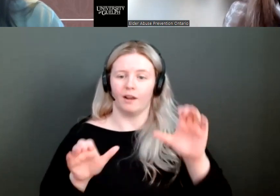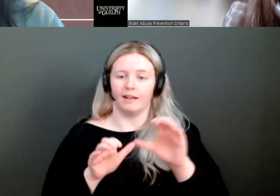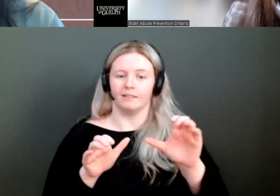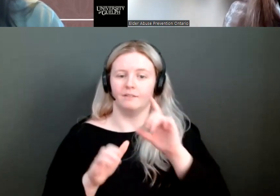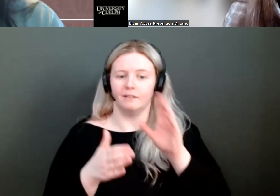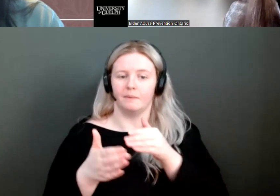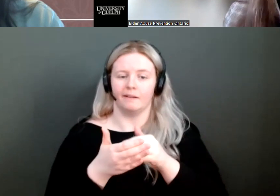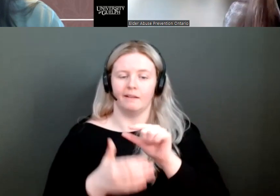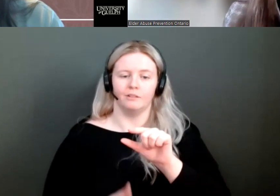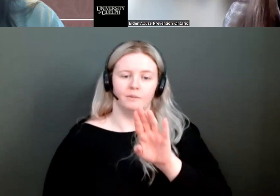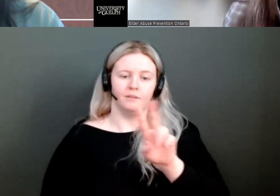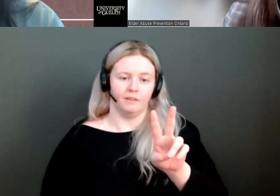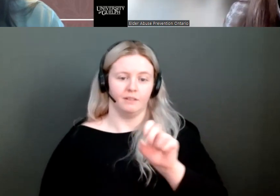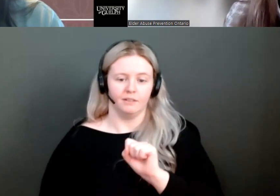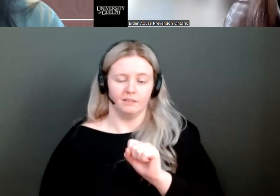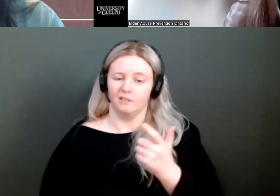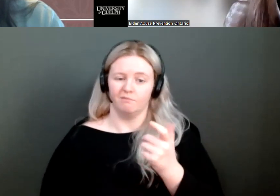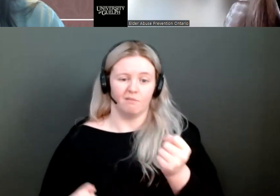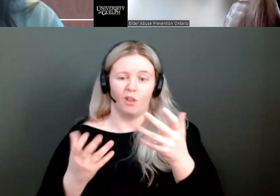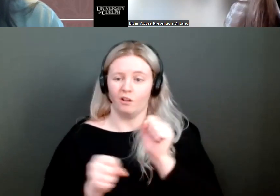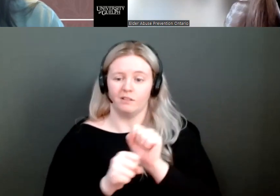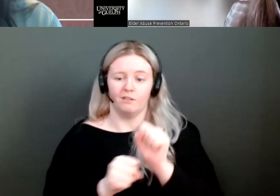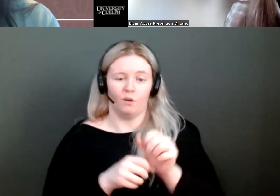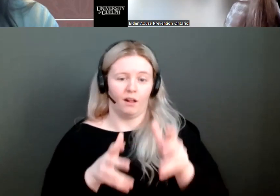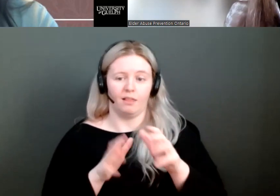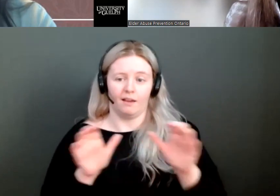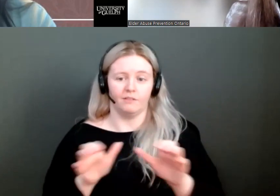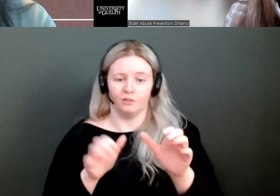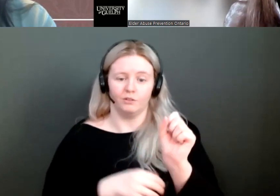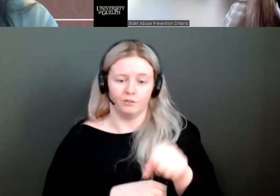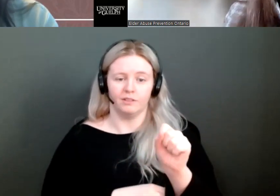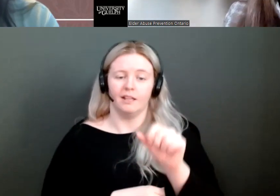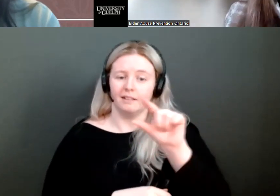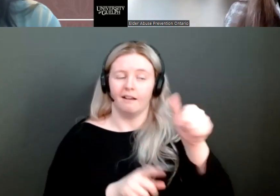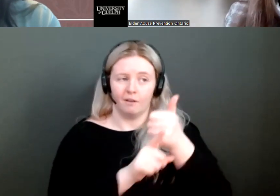And there's further work to do, right? The leadership of not only government, but